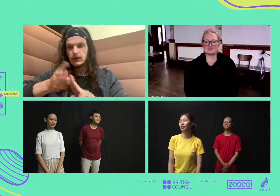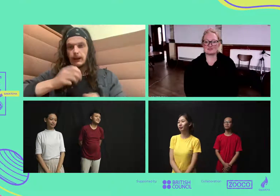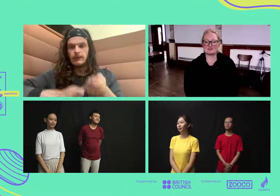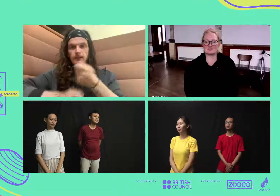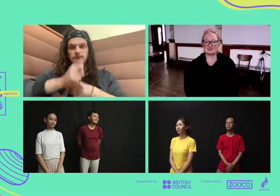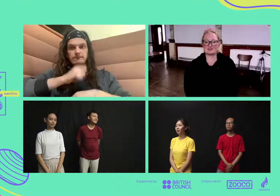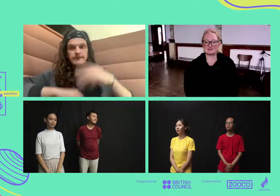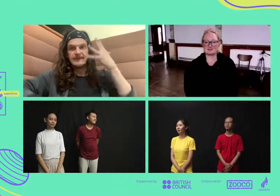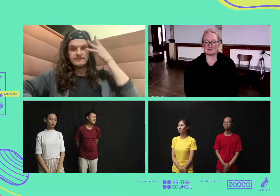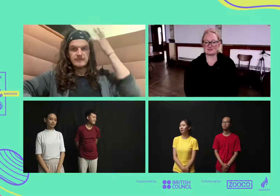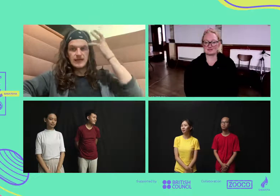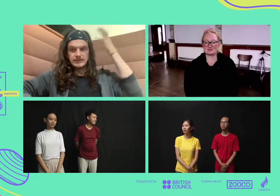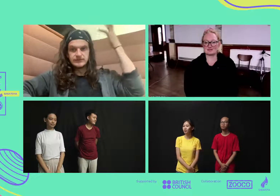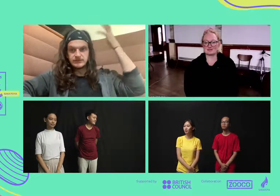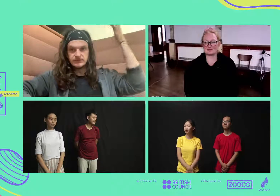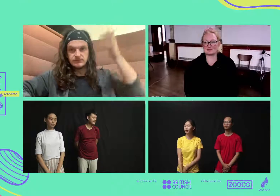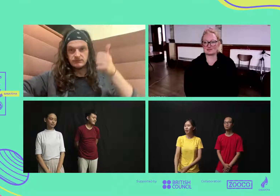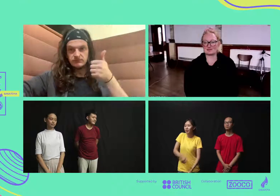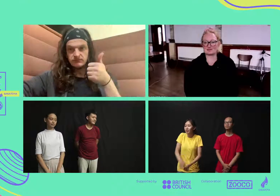Okay.